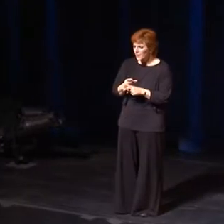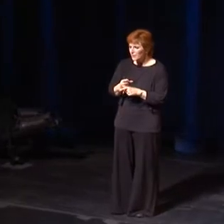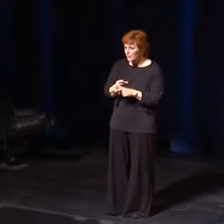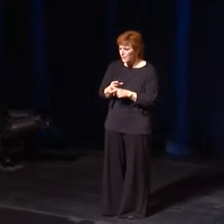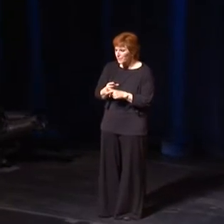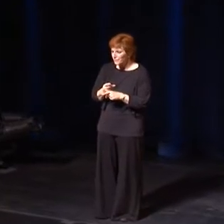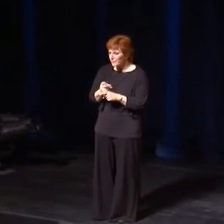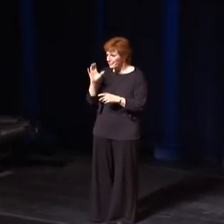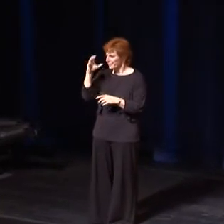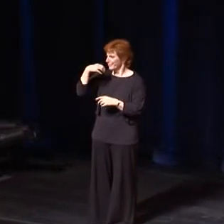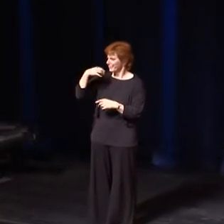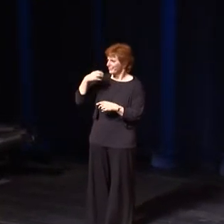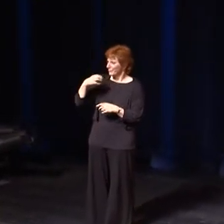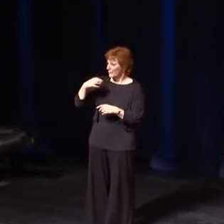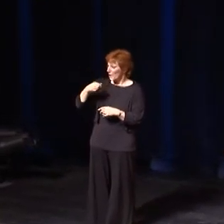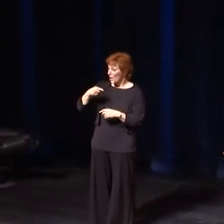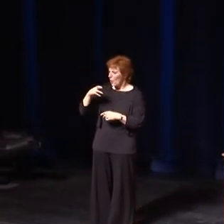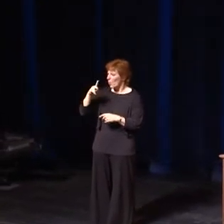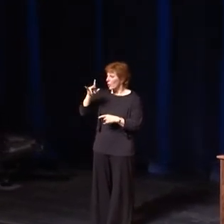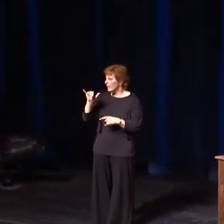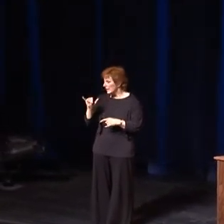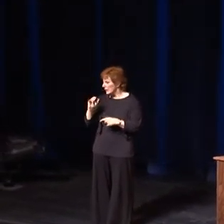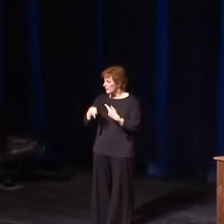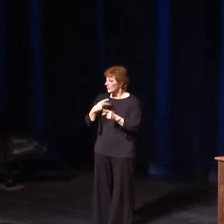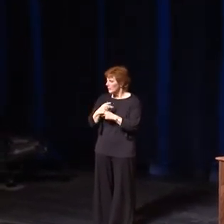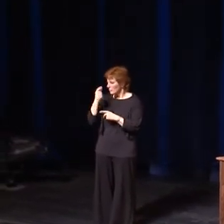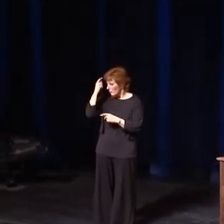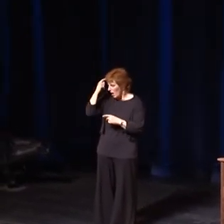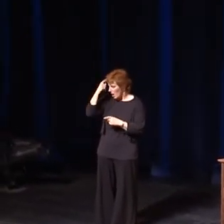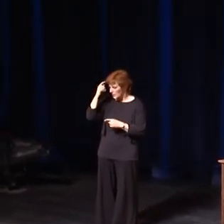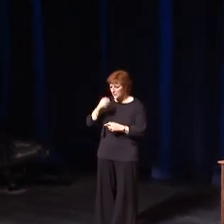of minds. Let's just back up here,